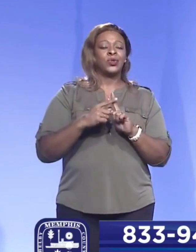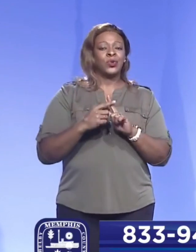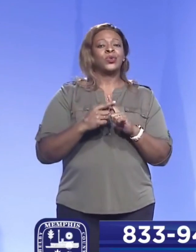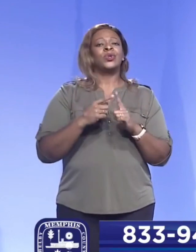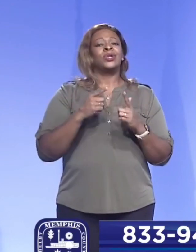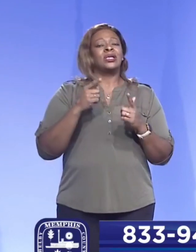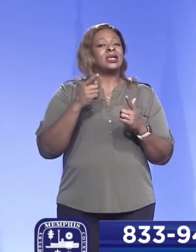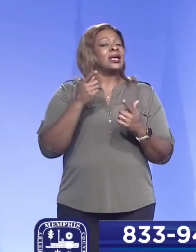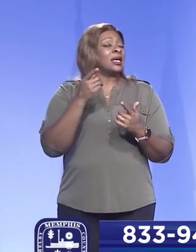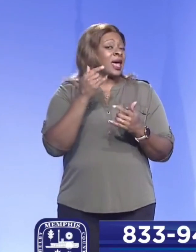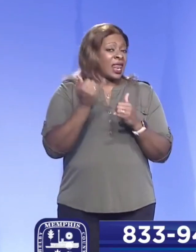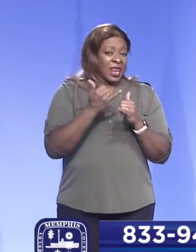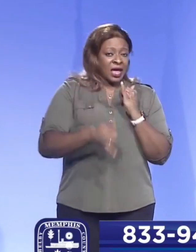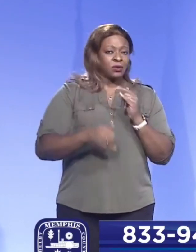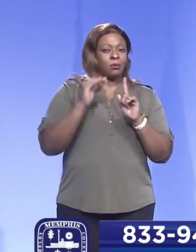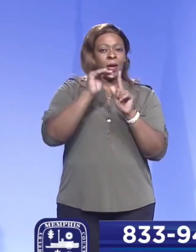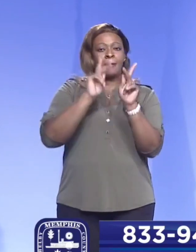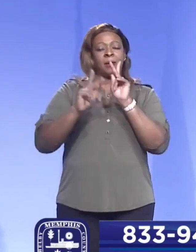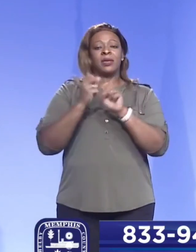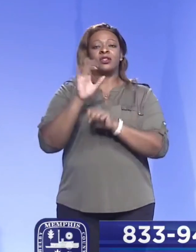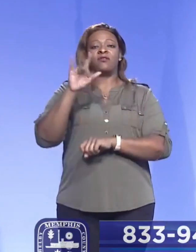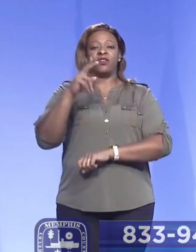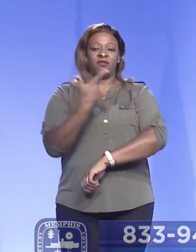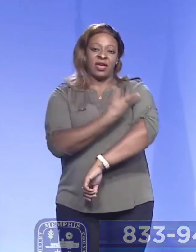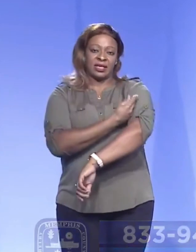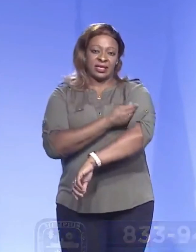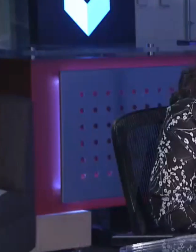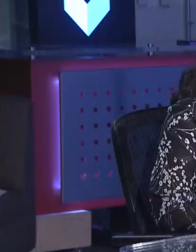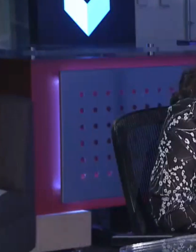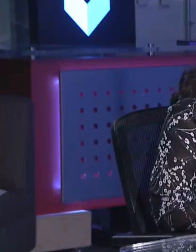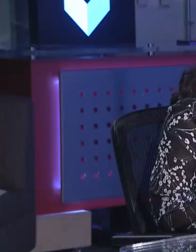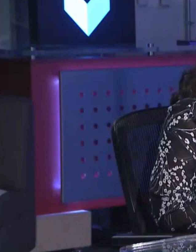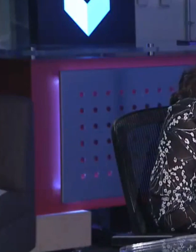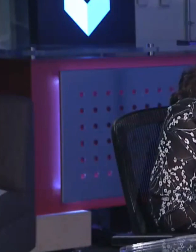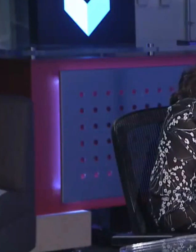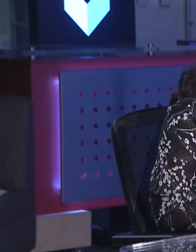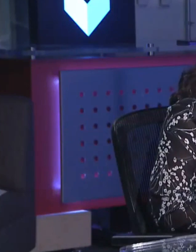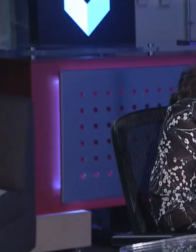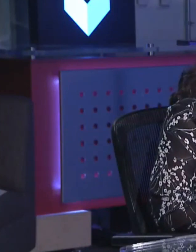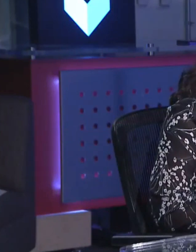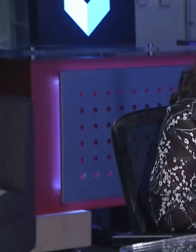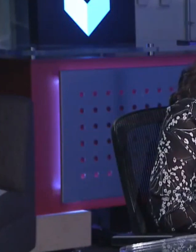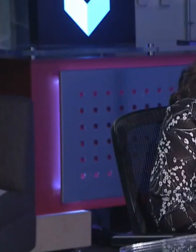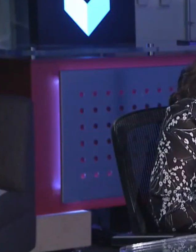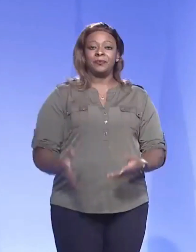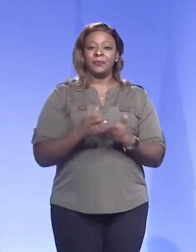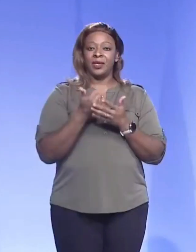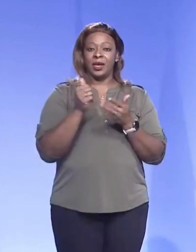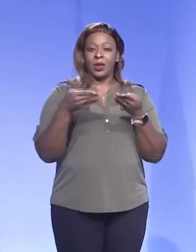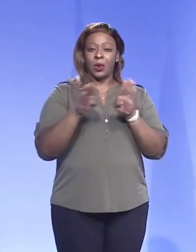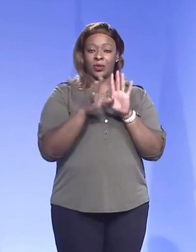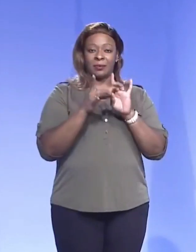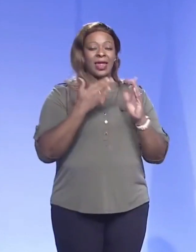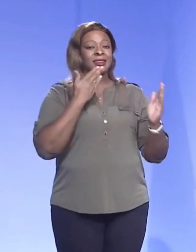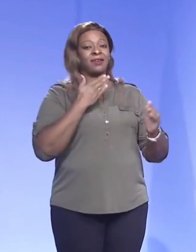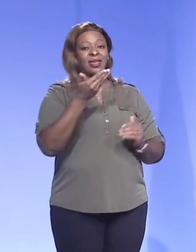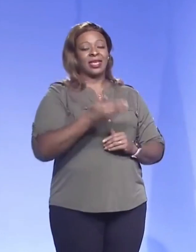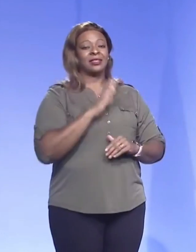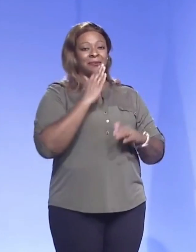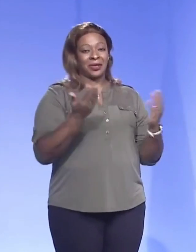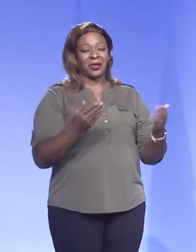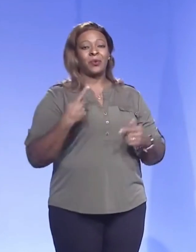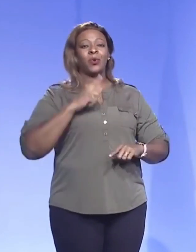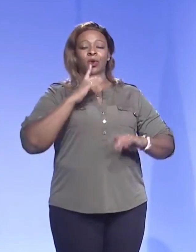then lastly, remind people to get their flu vaccine. We're out of time. Are there any closing messages today? So I want to thank our guests for being here and